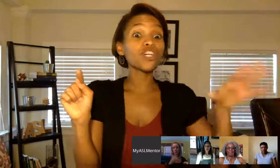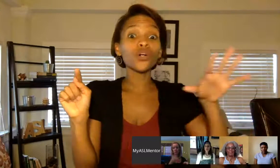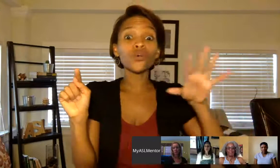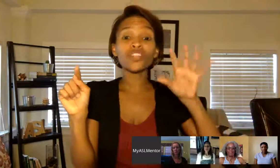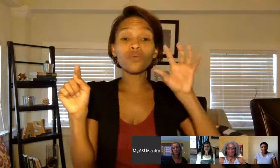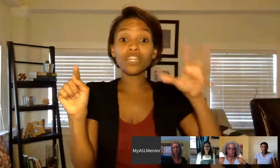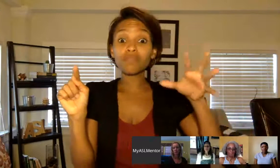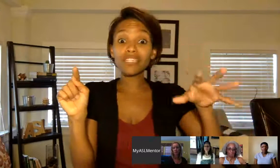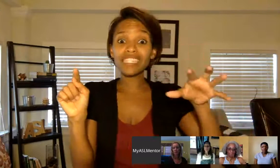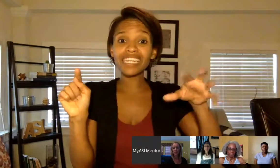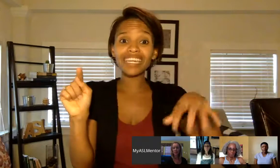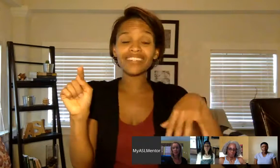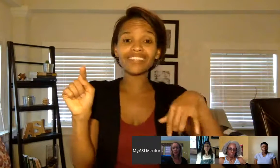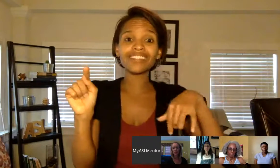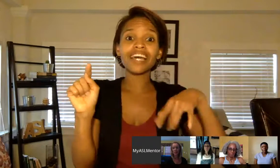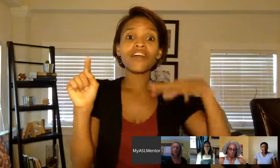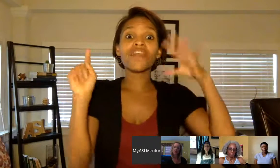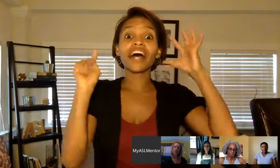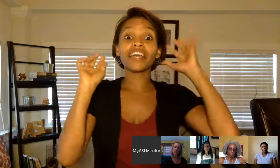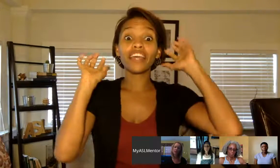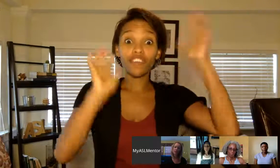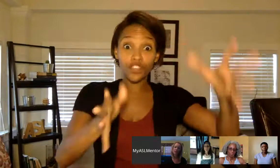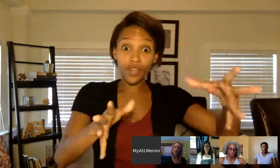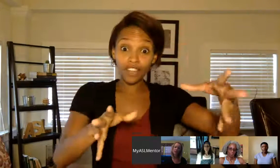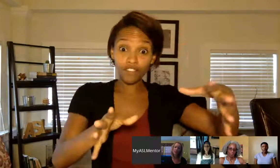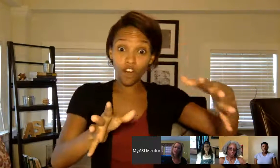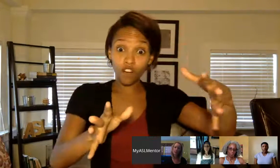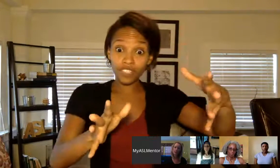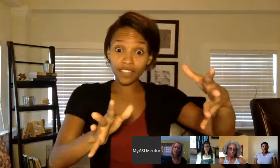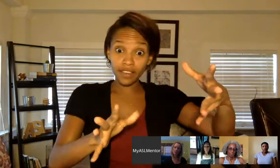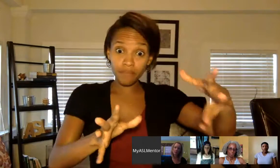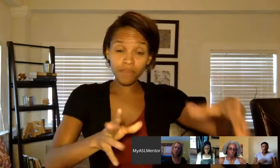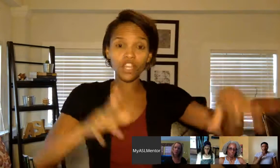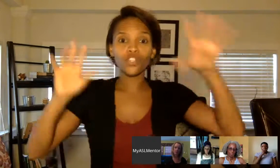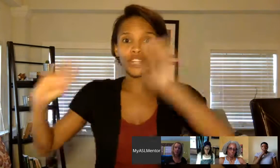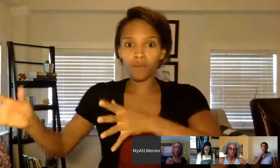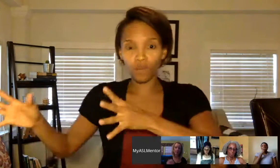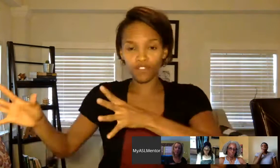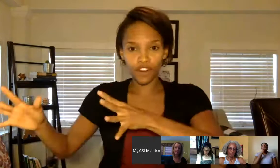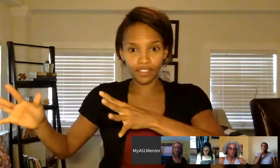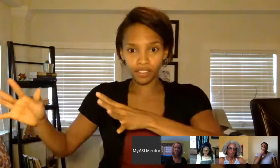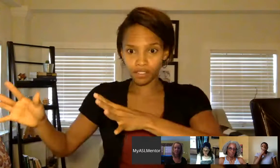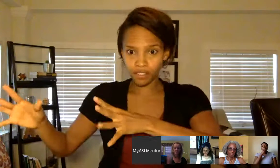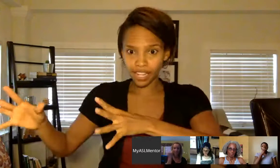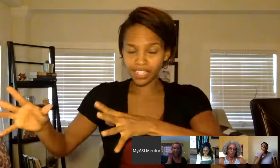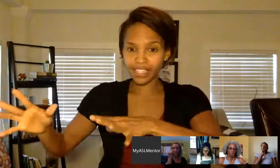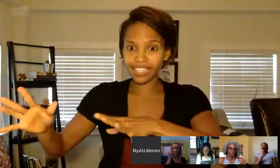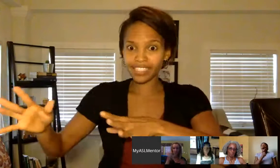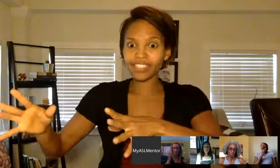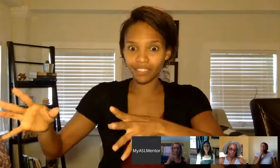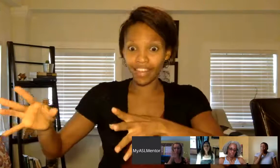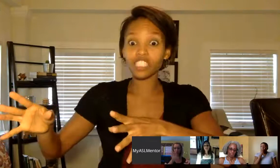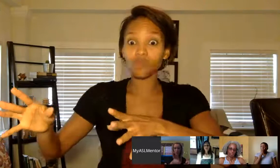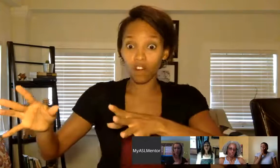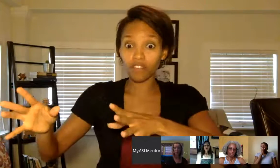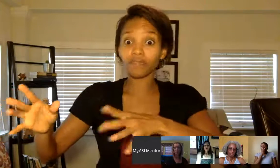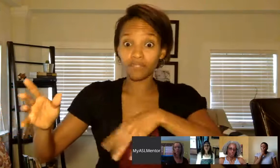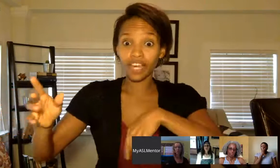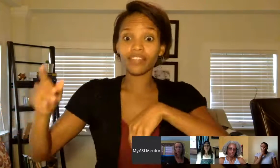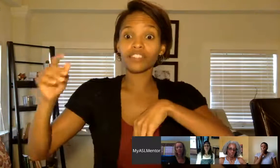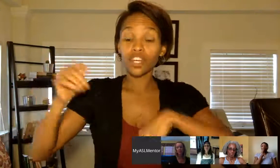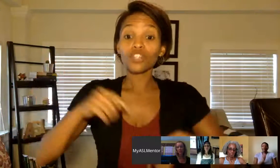Okay, so what's missing is that if you get involved in them, you'll get more friends. That's the last